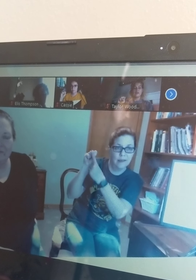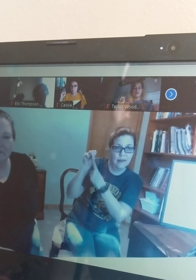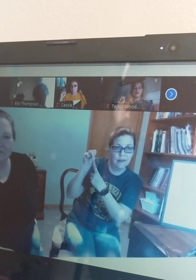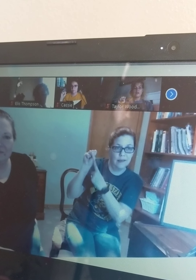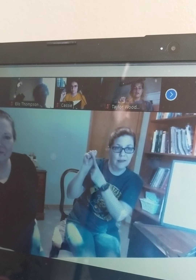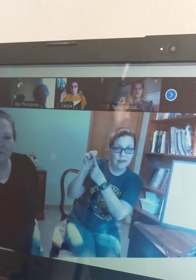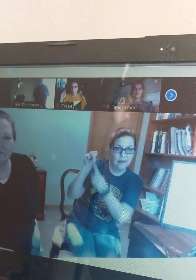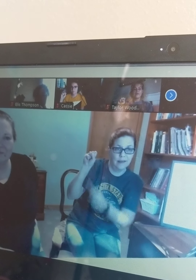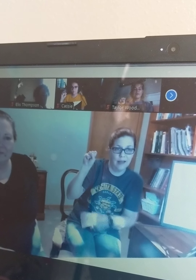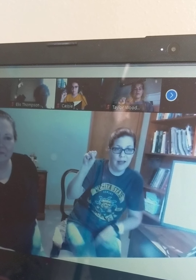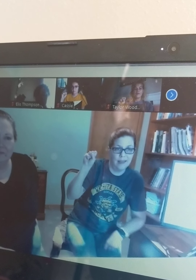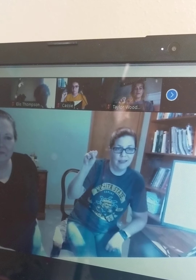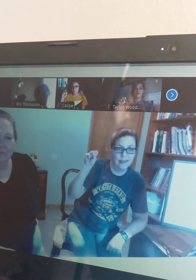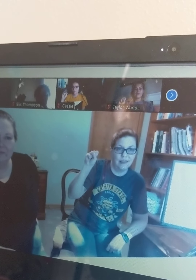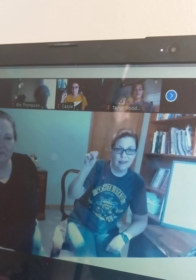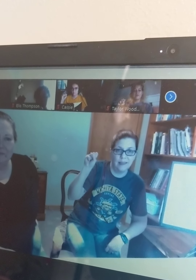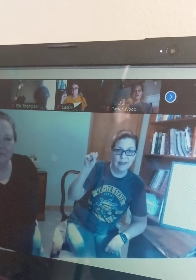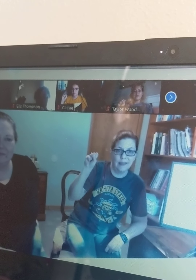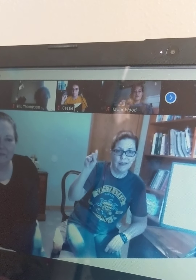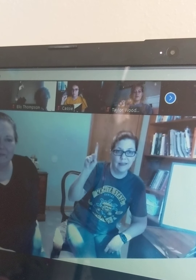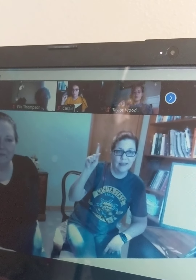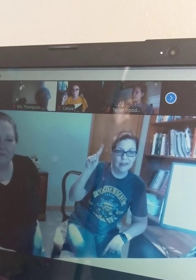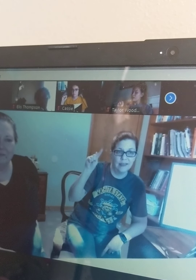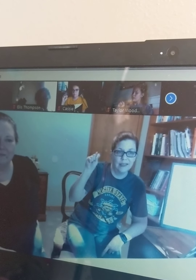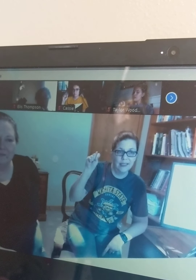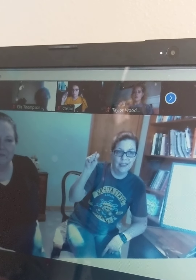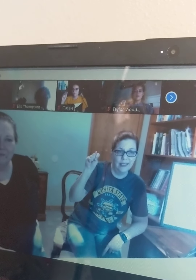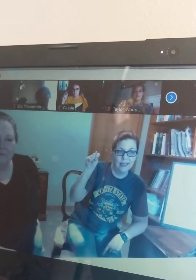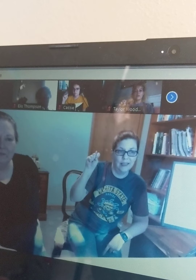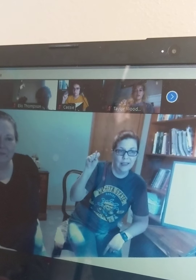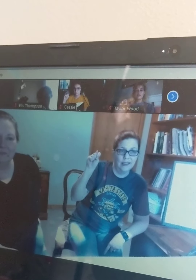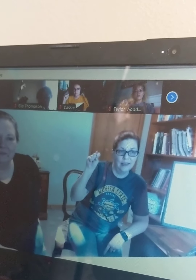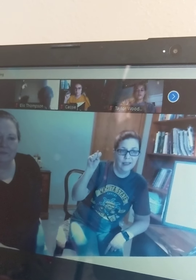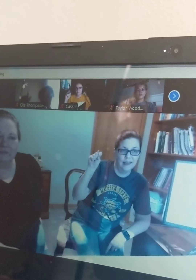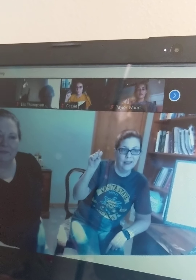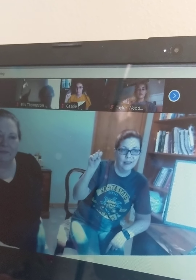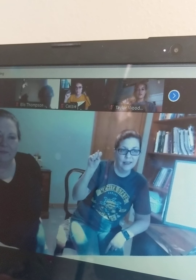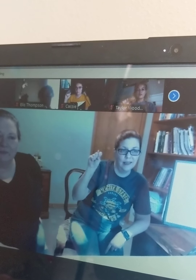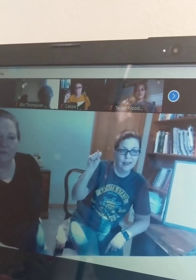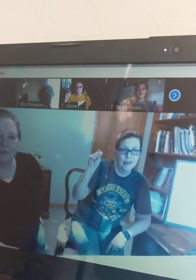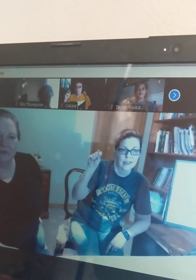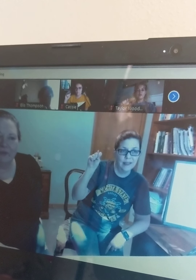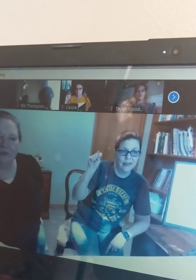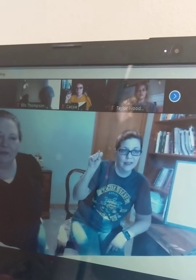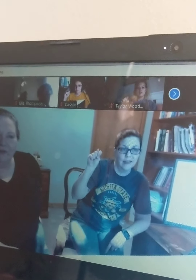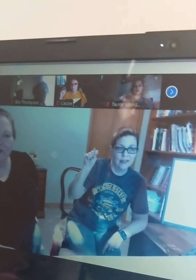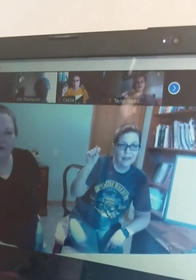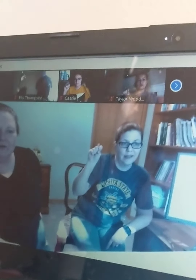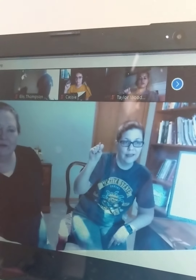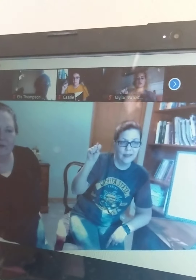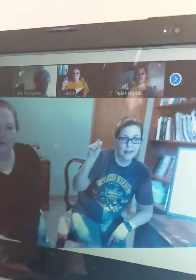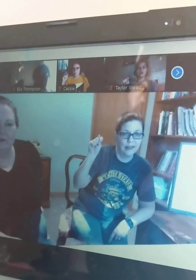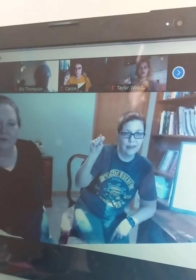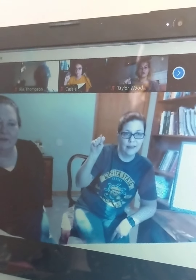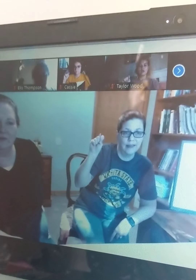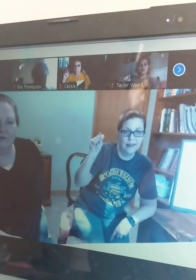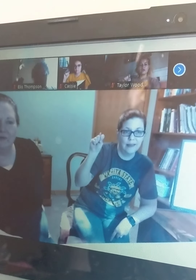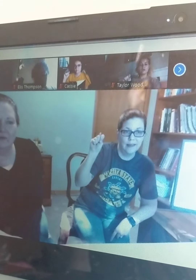S. See where my thumb is? Over the top of these fingers, S. T, you have it tucked in there. T.